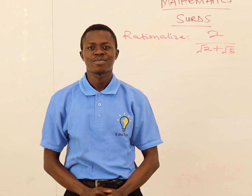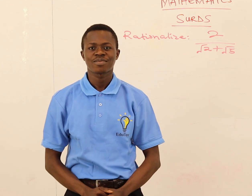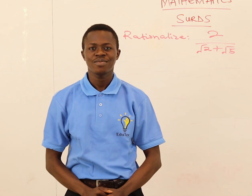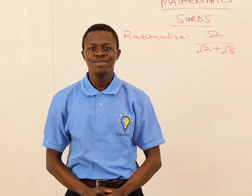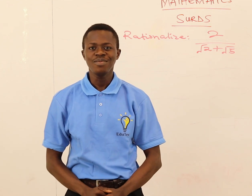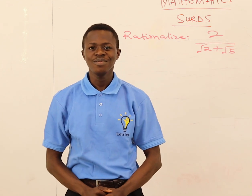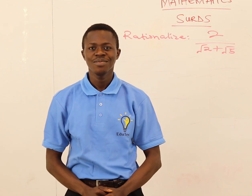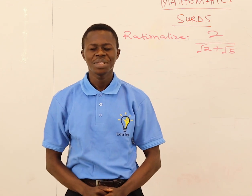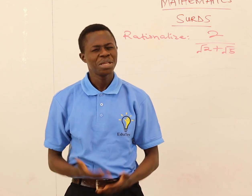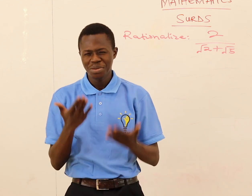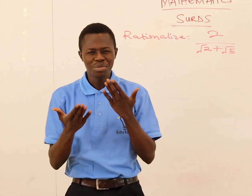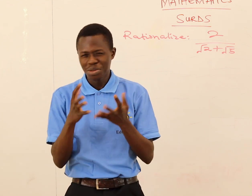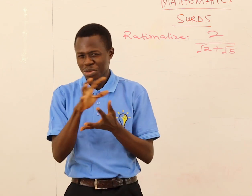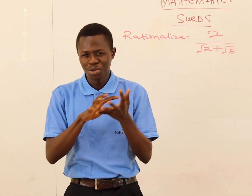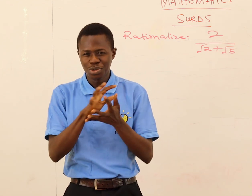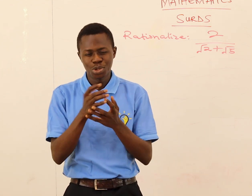the numerator and then the denominator.